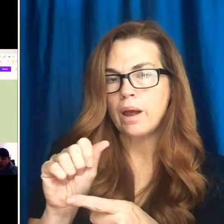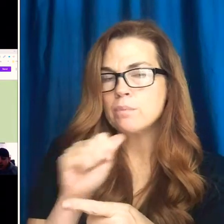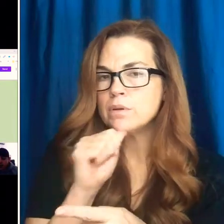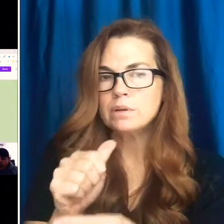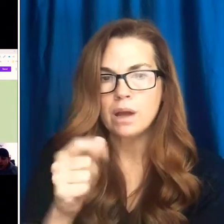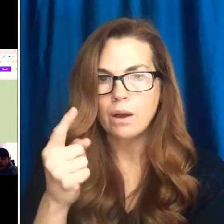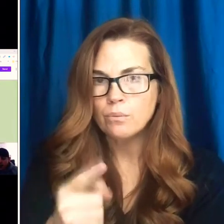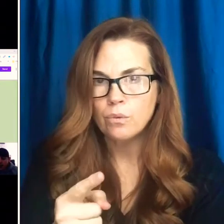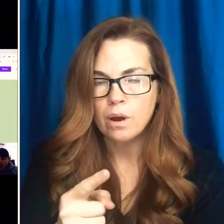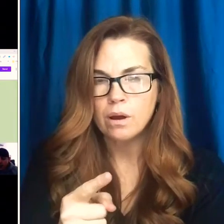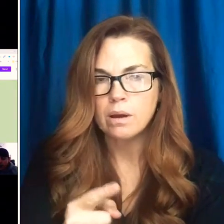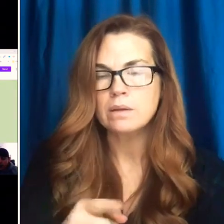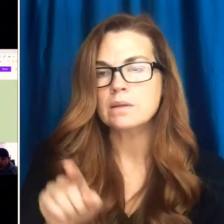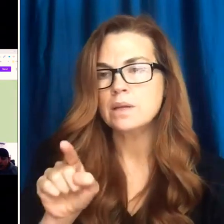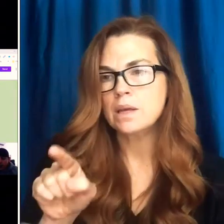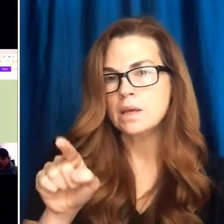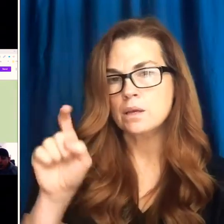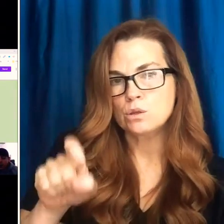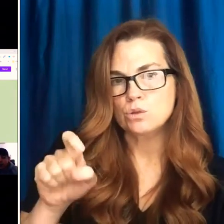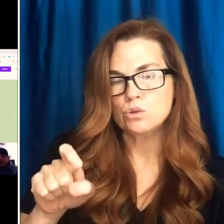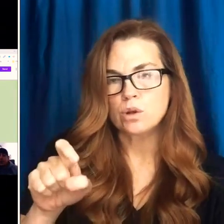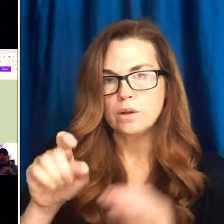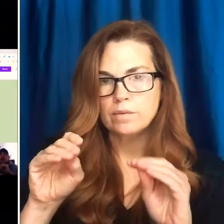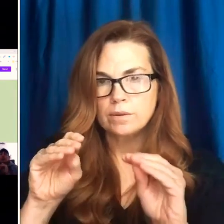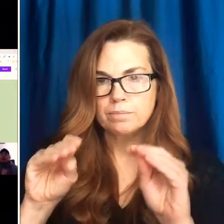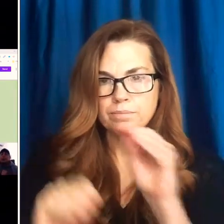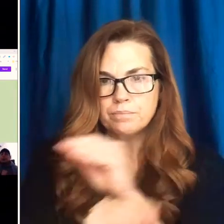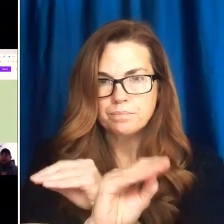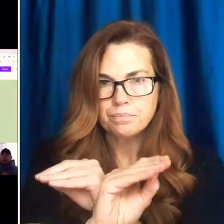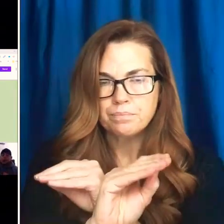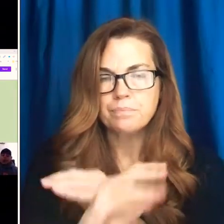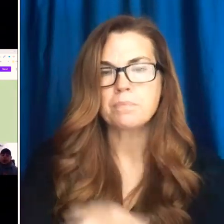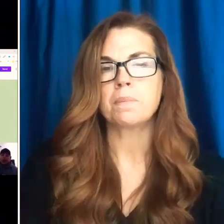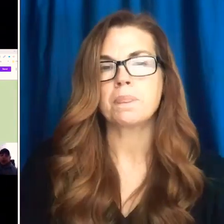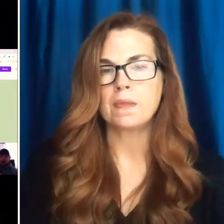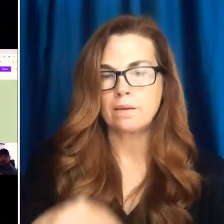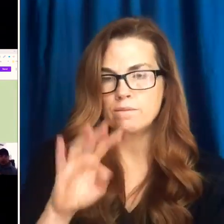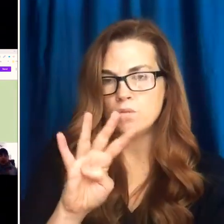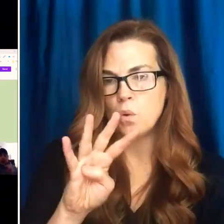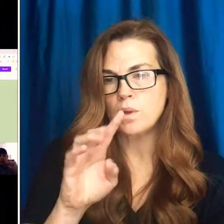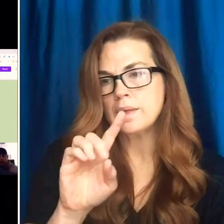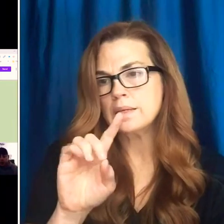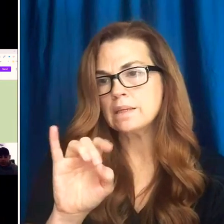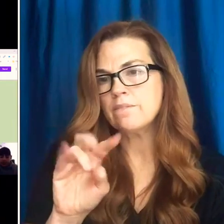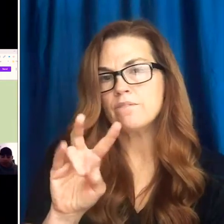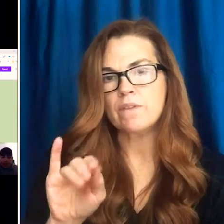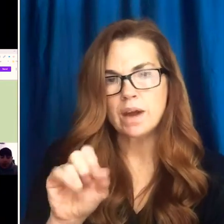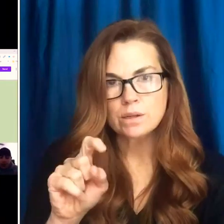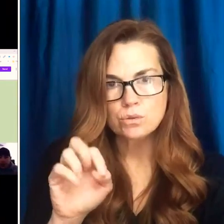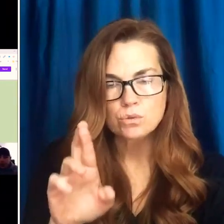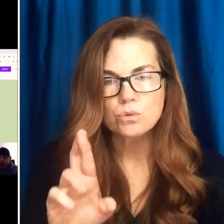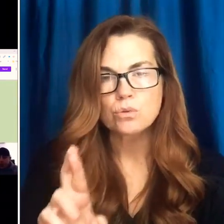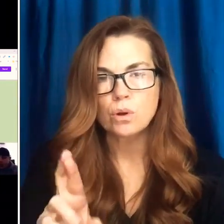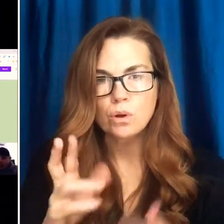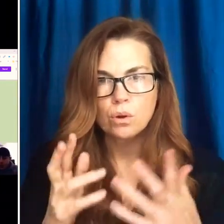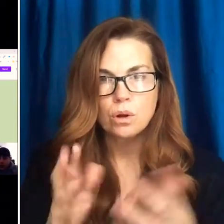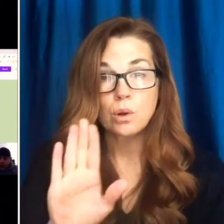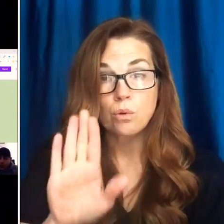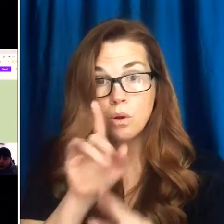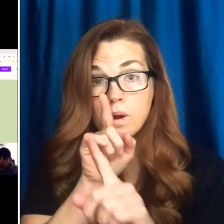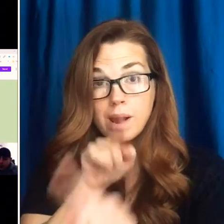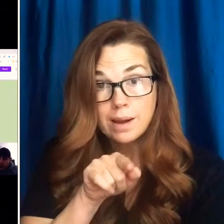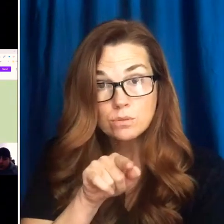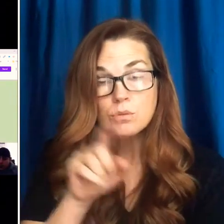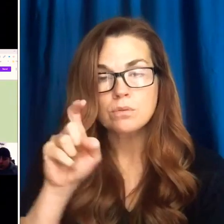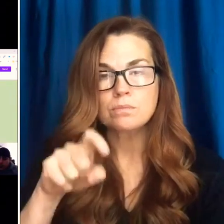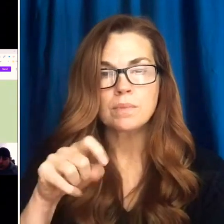the house and 4 as the divisor outside the house. Okay, once you're done